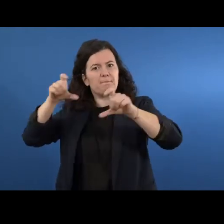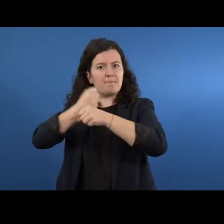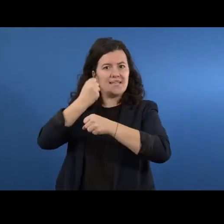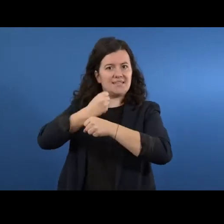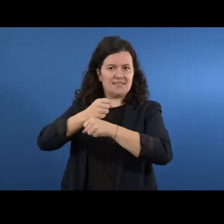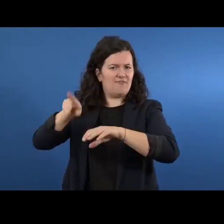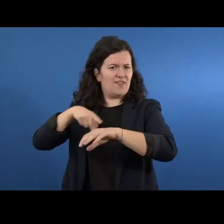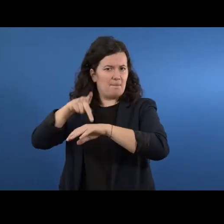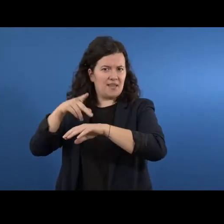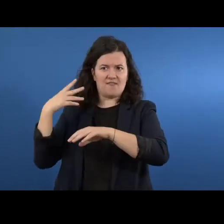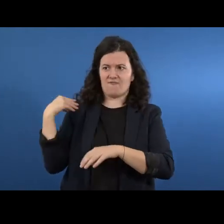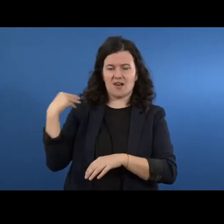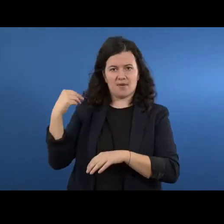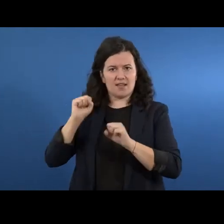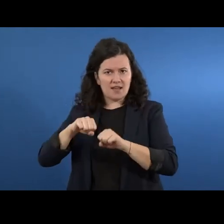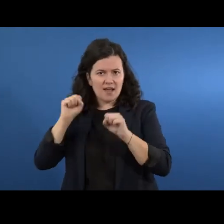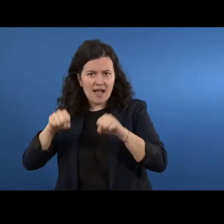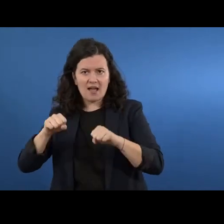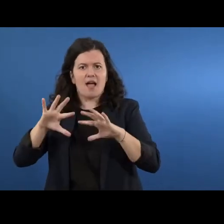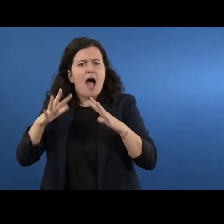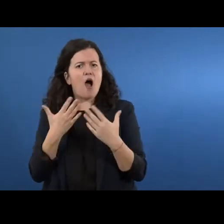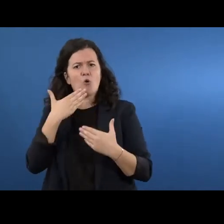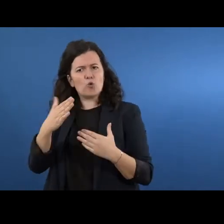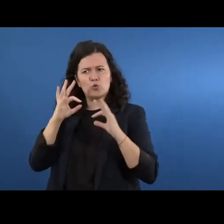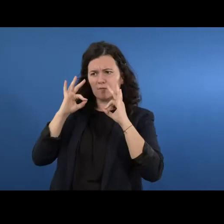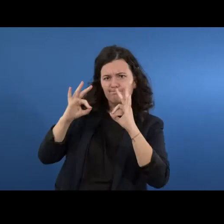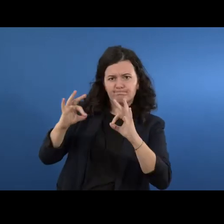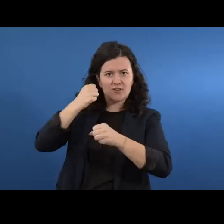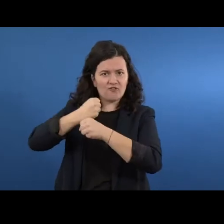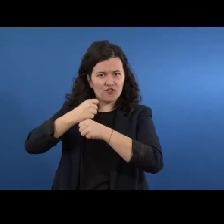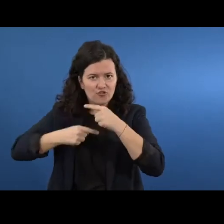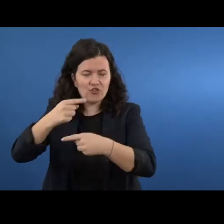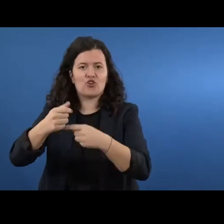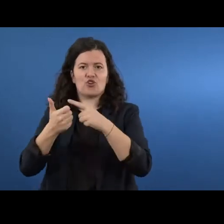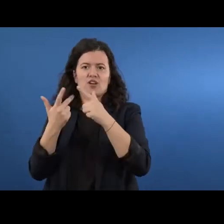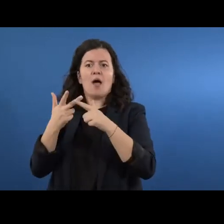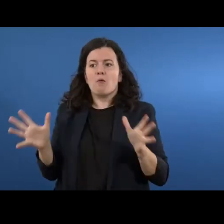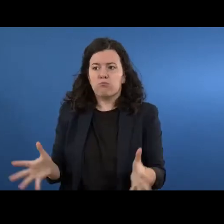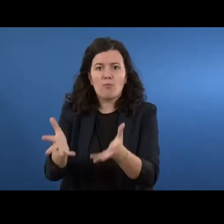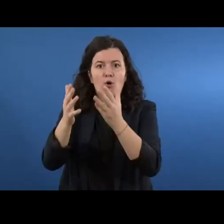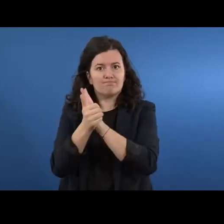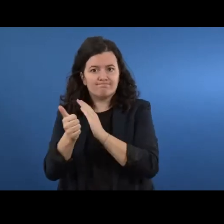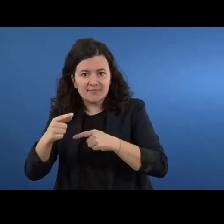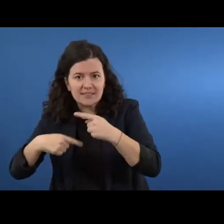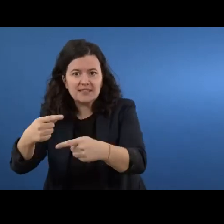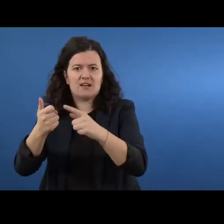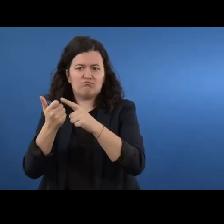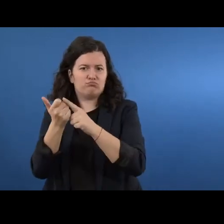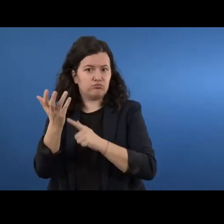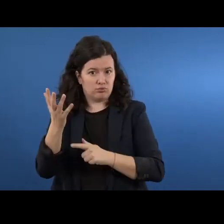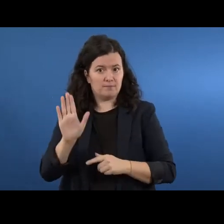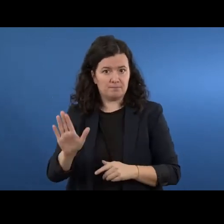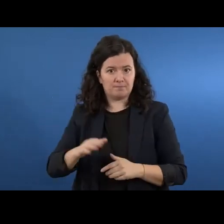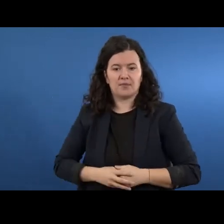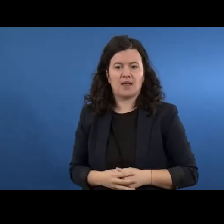Philippines towards more disability-inclusive workplaces. And I think this also, this reality in this introduction also applies